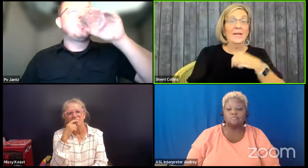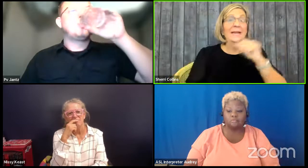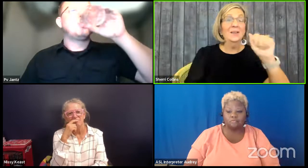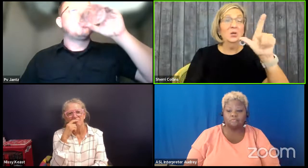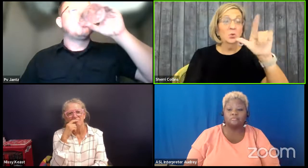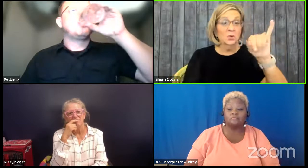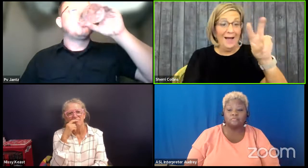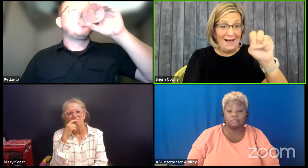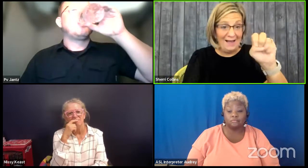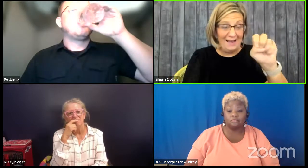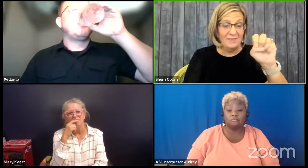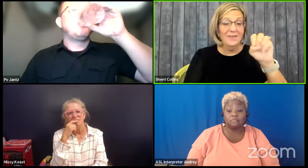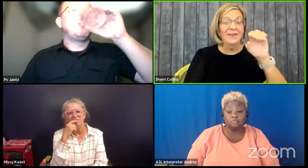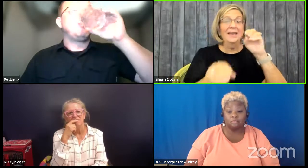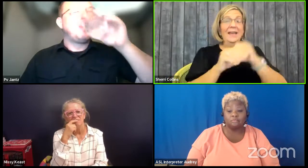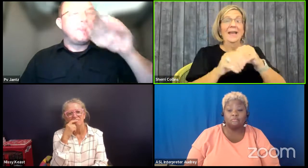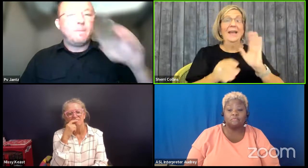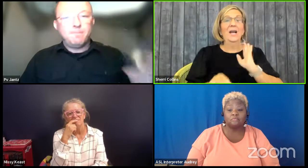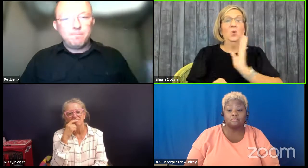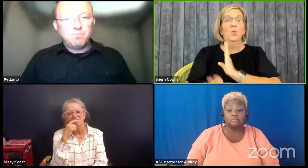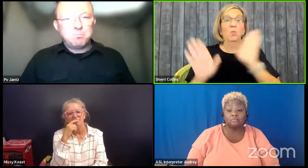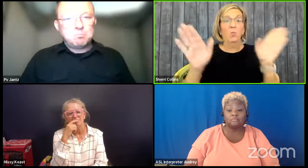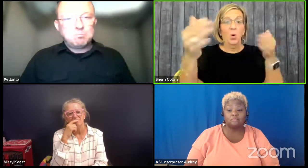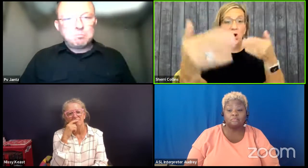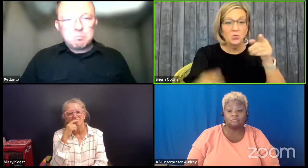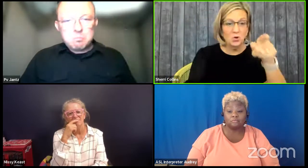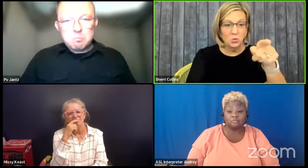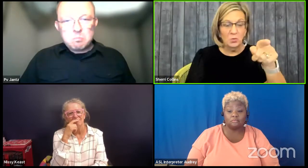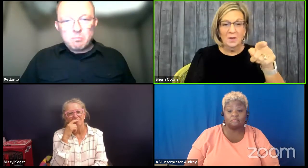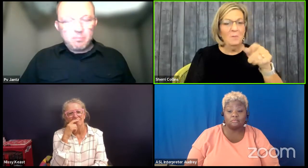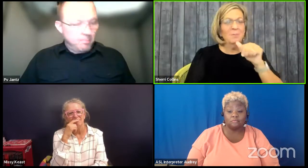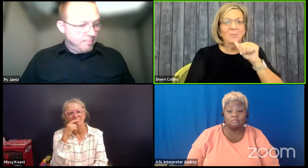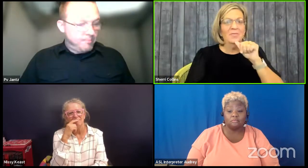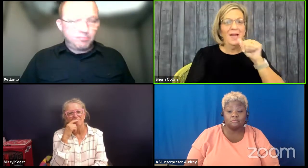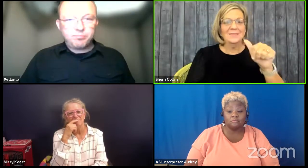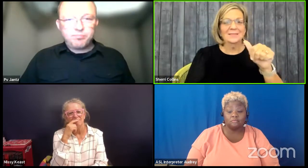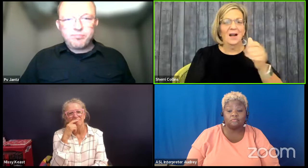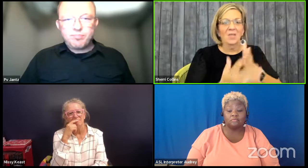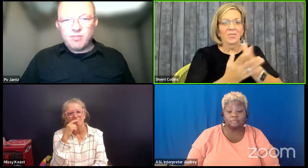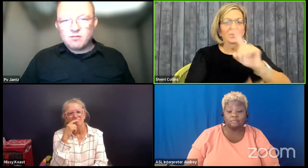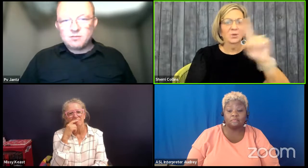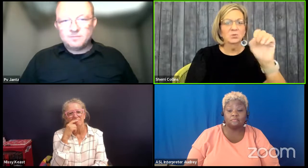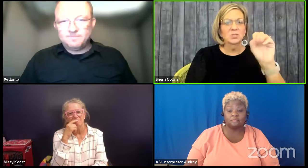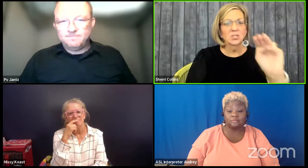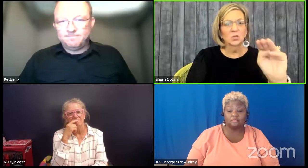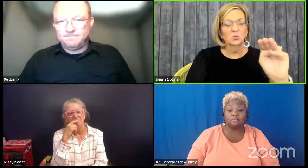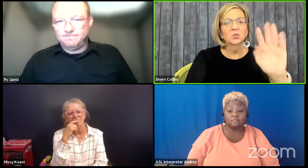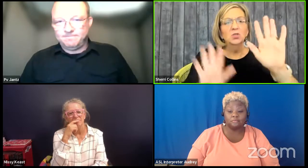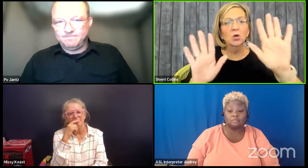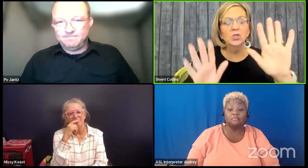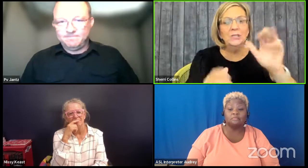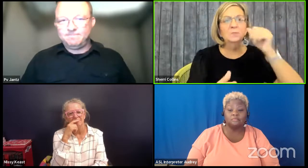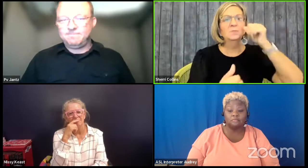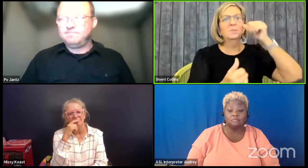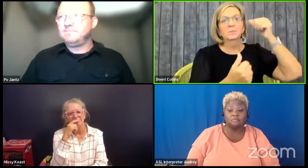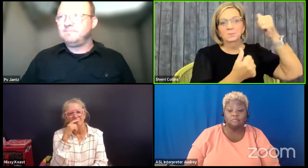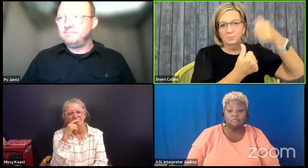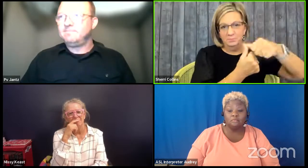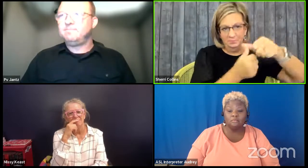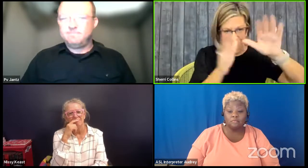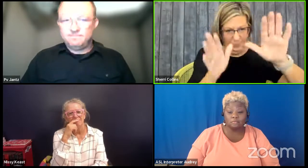Because we can do live in our boardroom, but that's not through Zoom. So